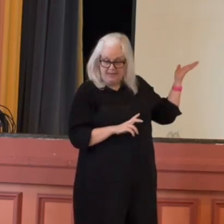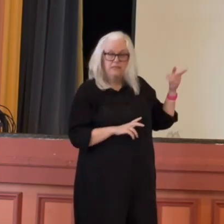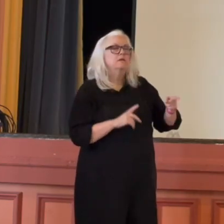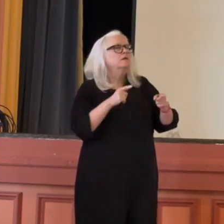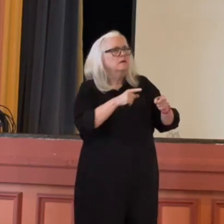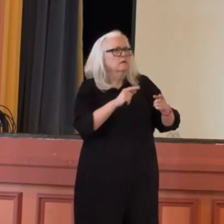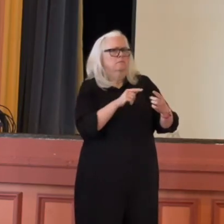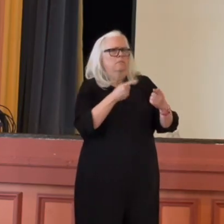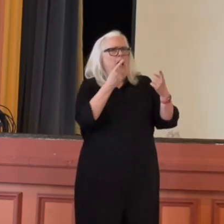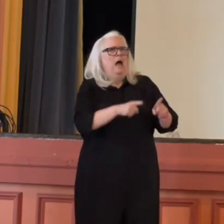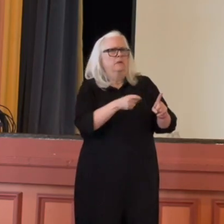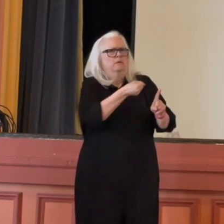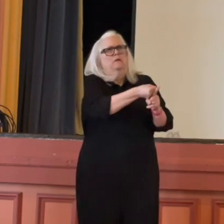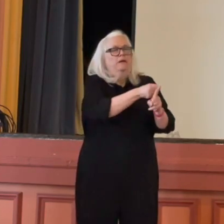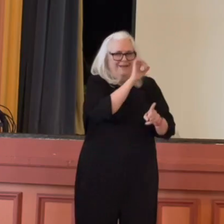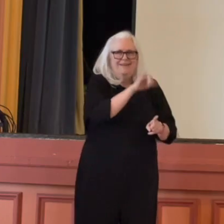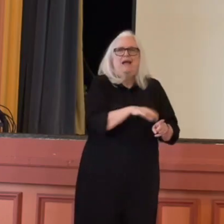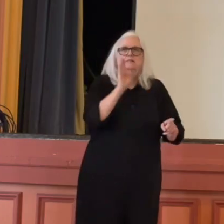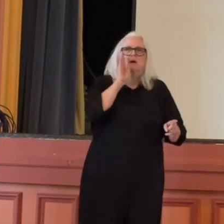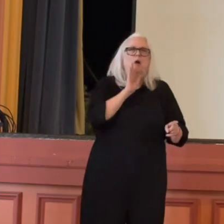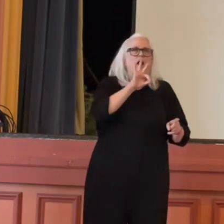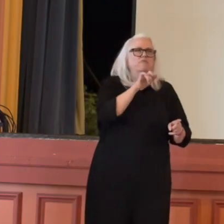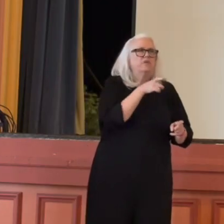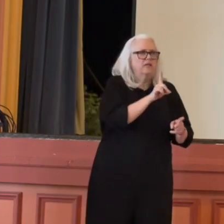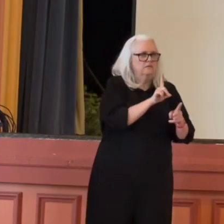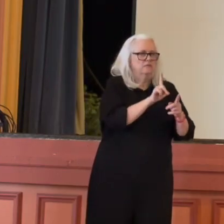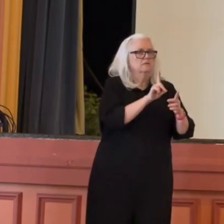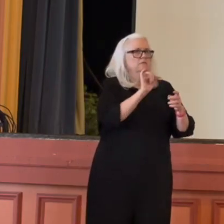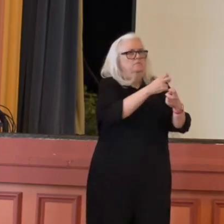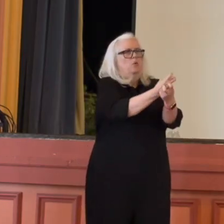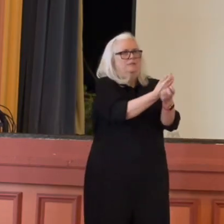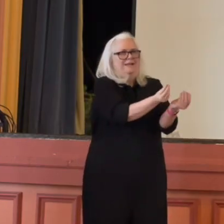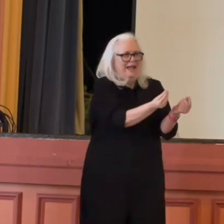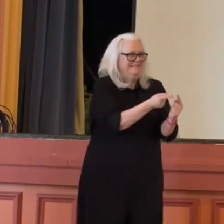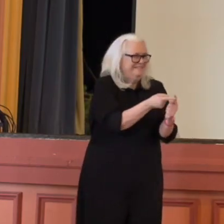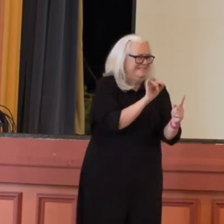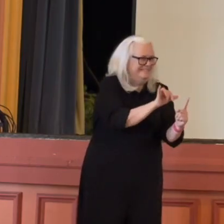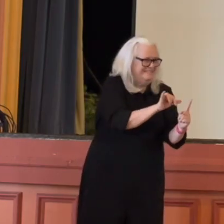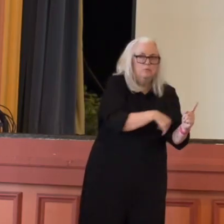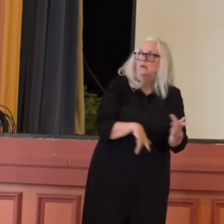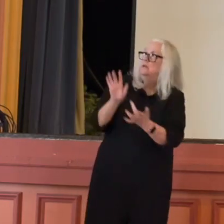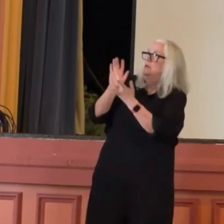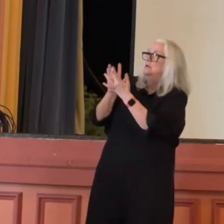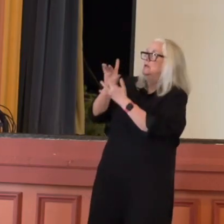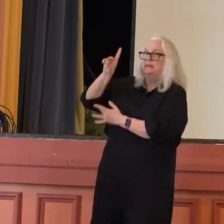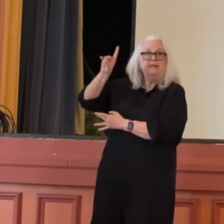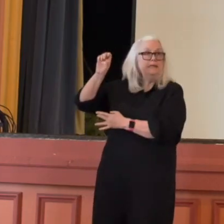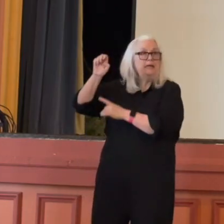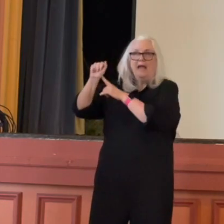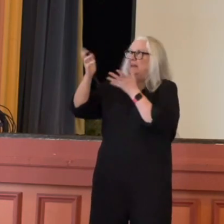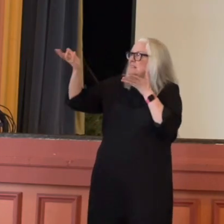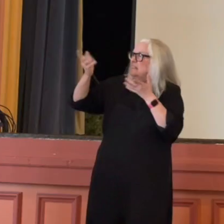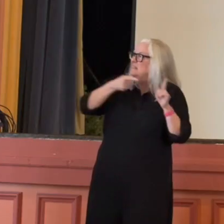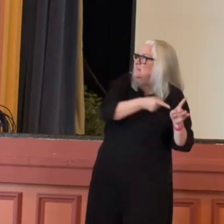on how we are going to protect our workers and protect the public as well, and protect public health moving forward, making